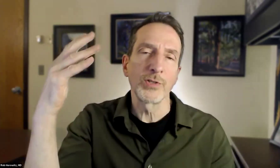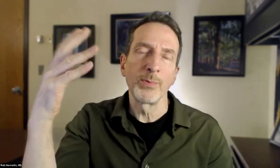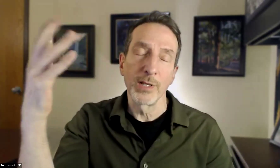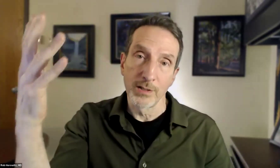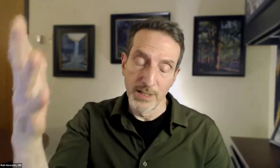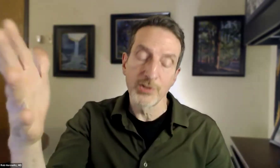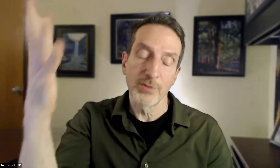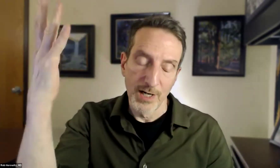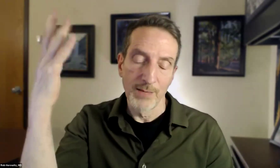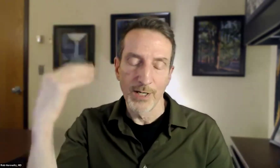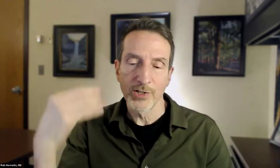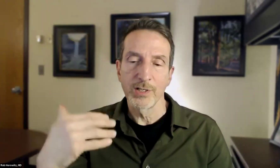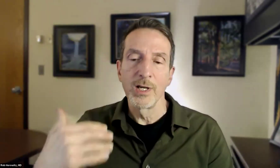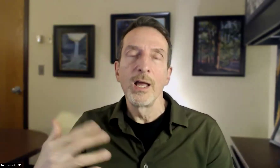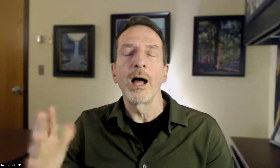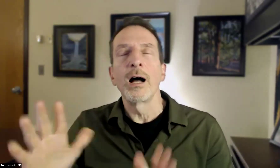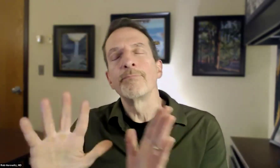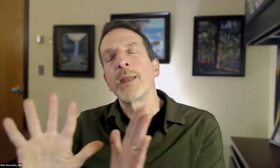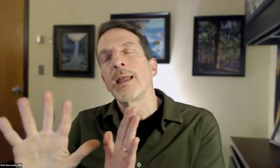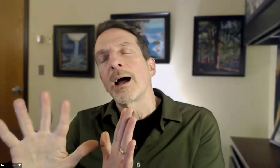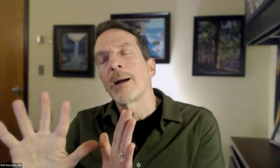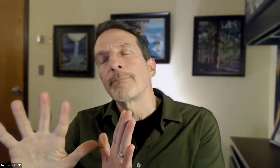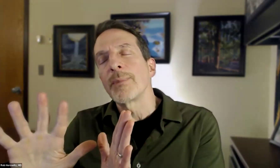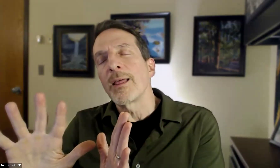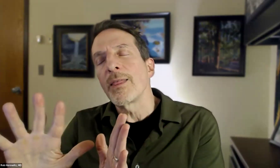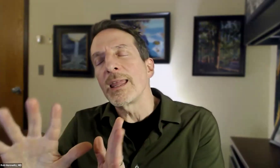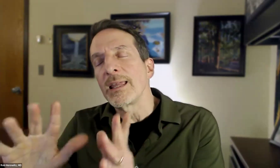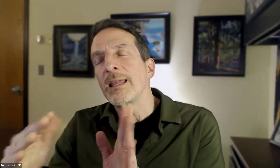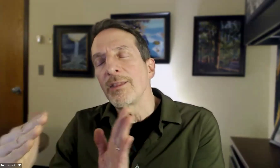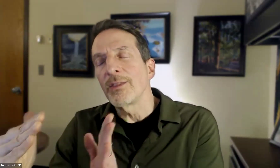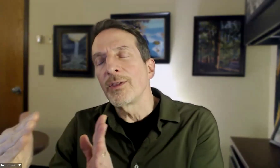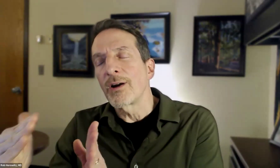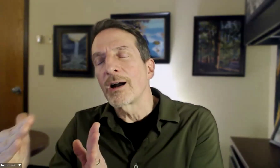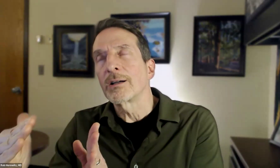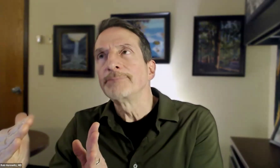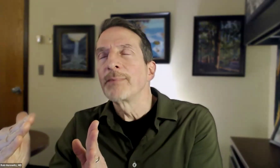to the socio-political history that I mentioned. Um, um,